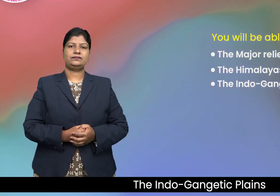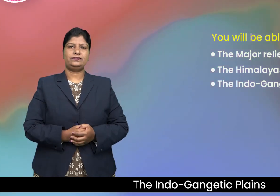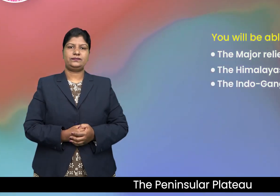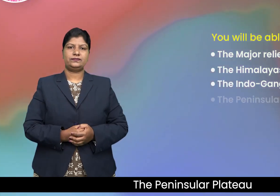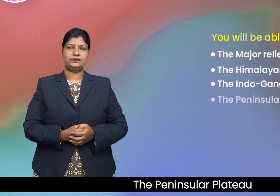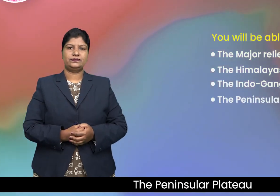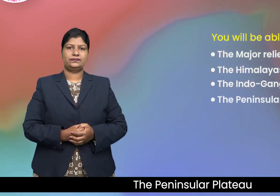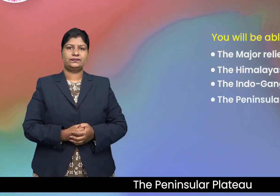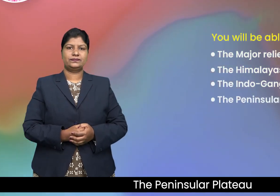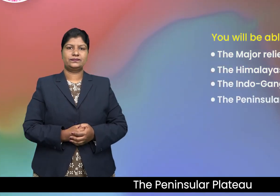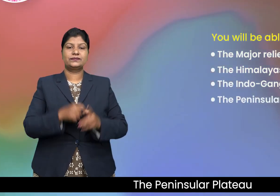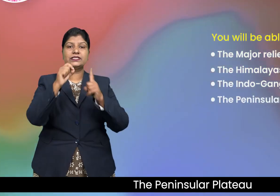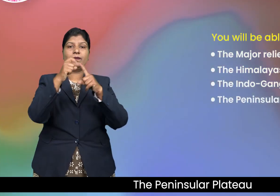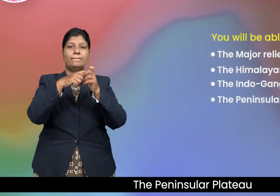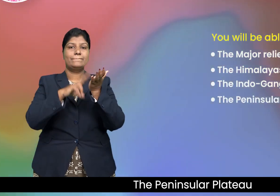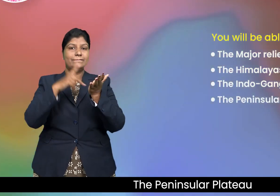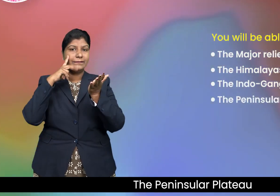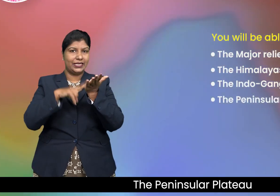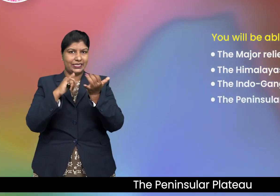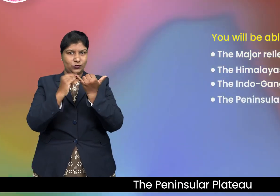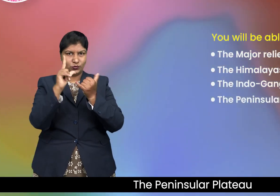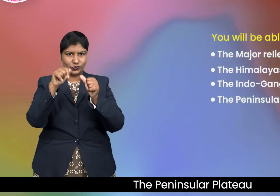the Peninsular Plateau,